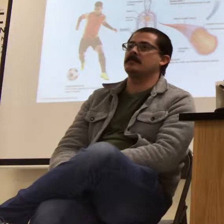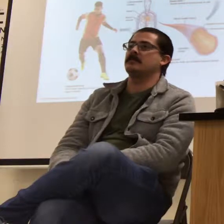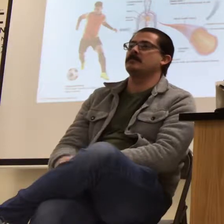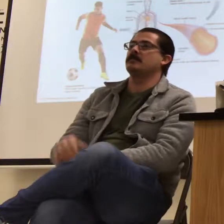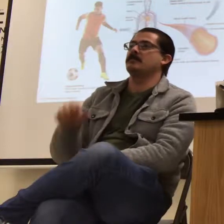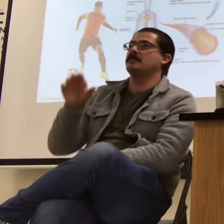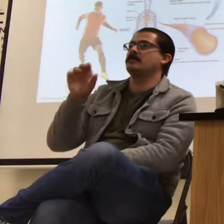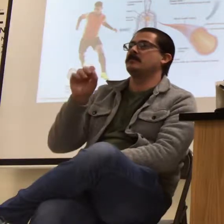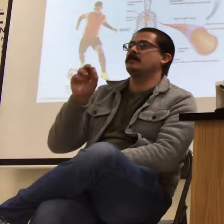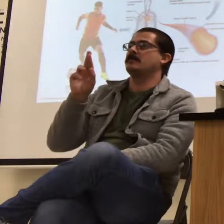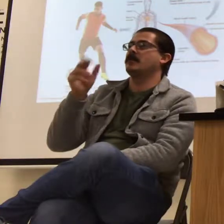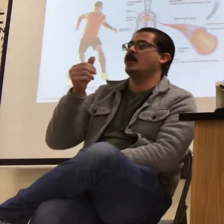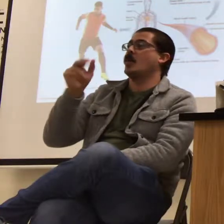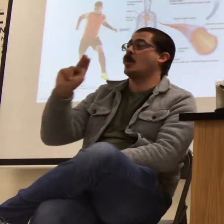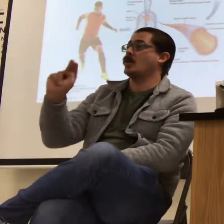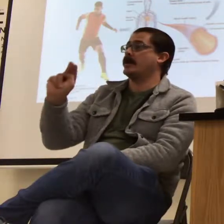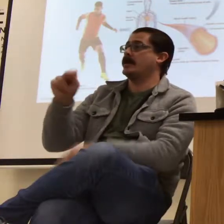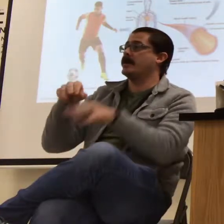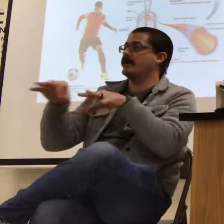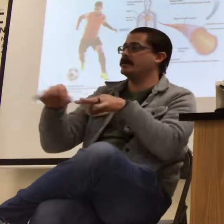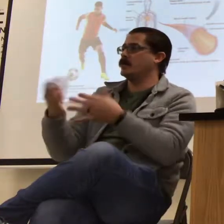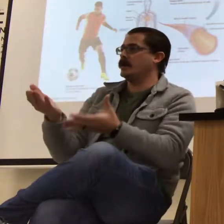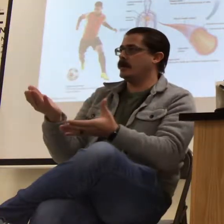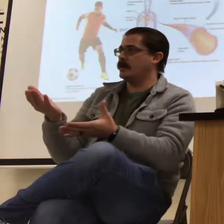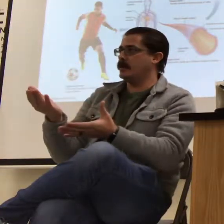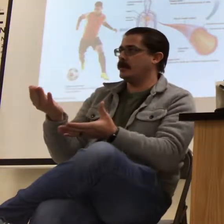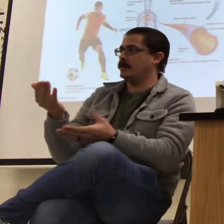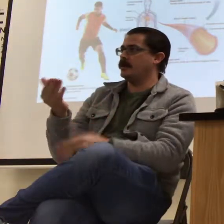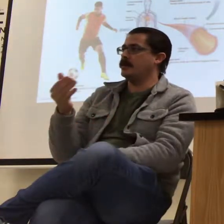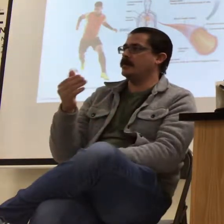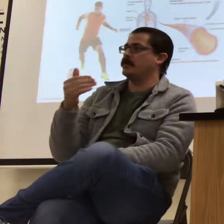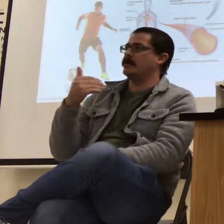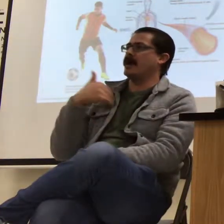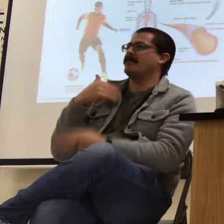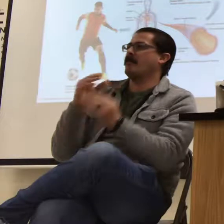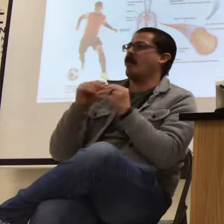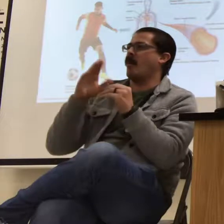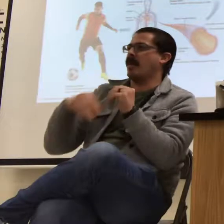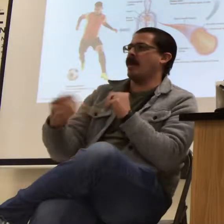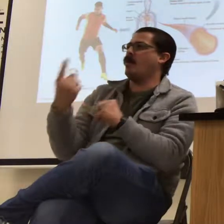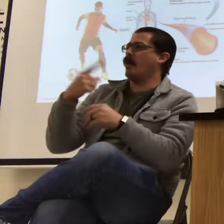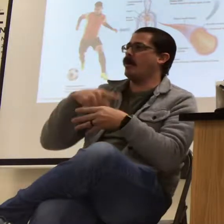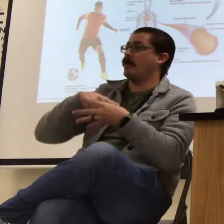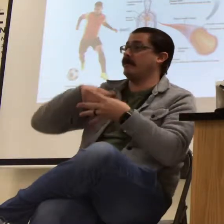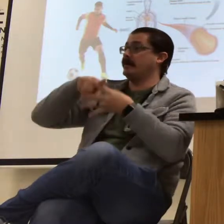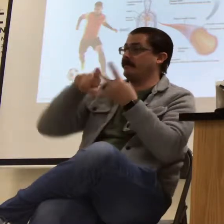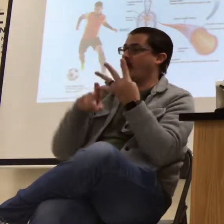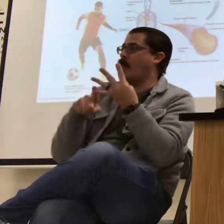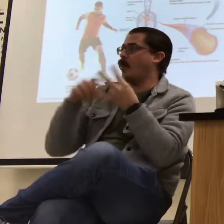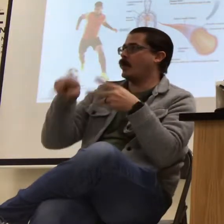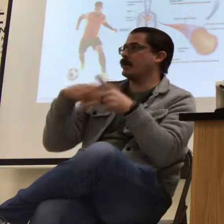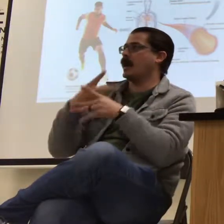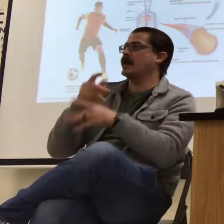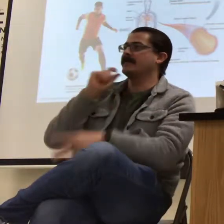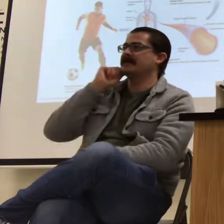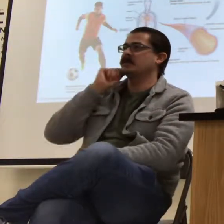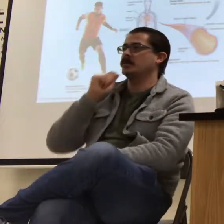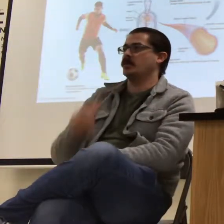Organs, the strict definition is, they're made up of more than one of these 4 basic tissue types.